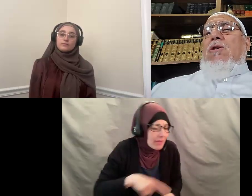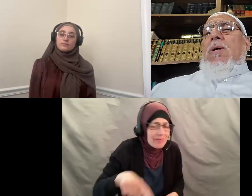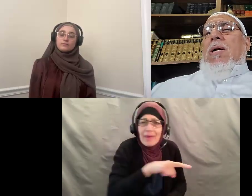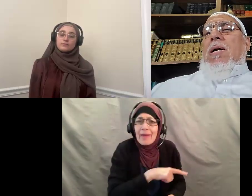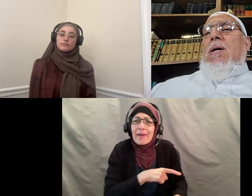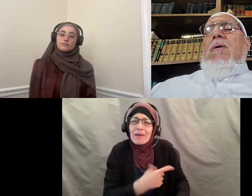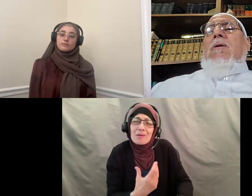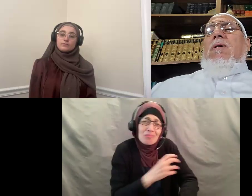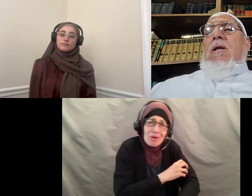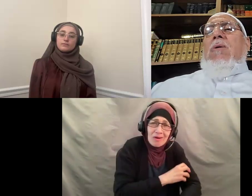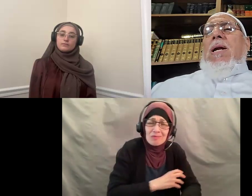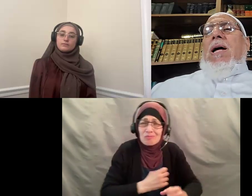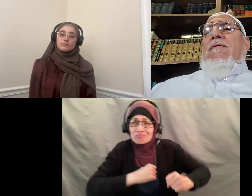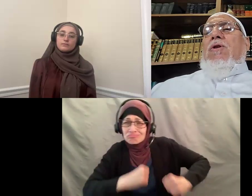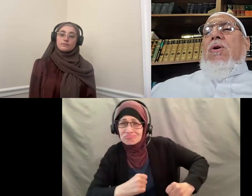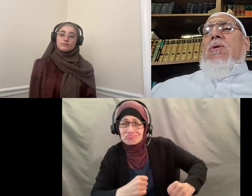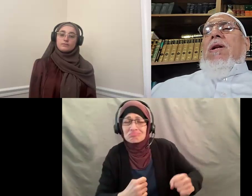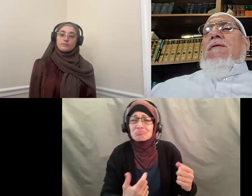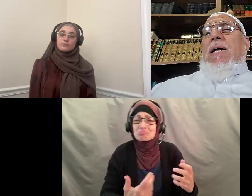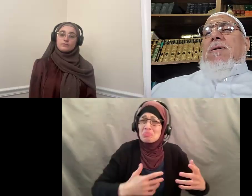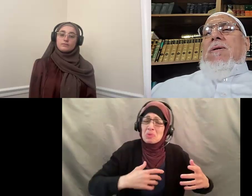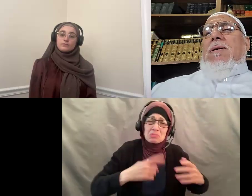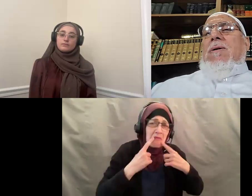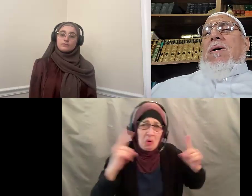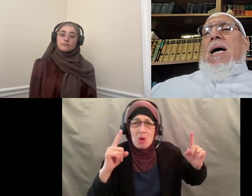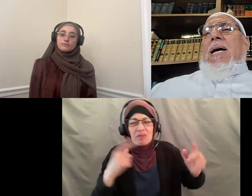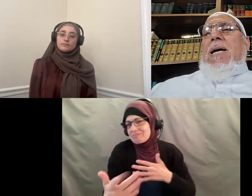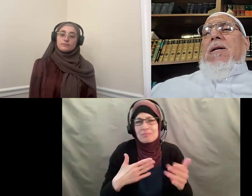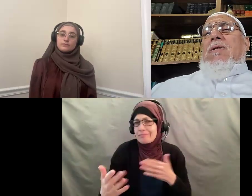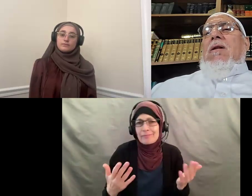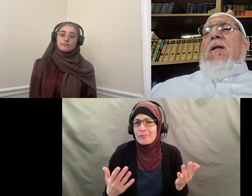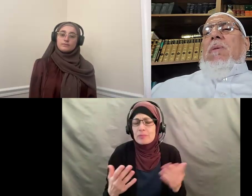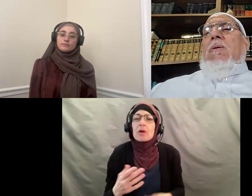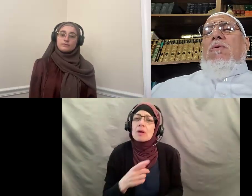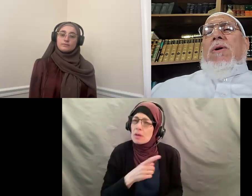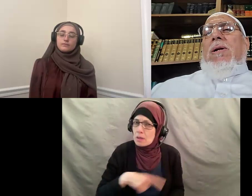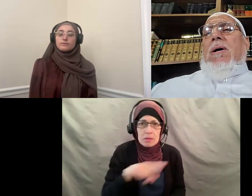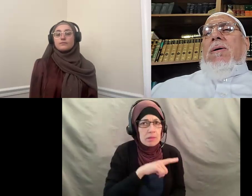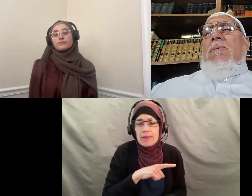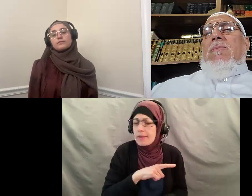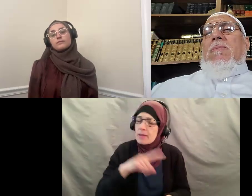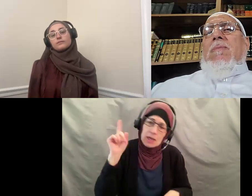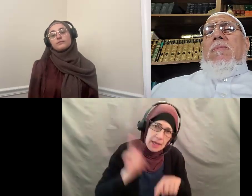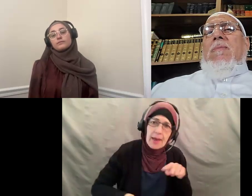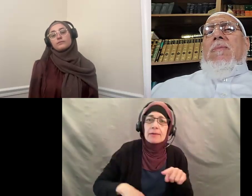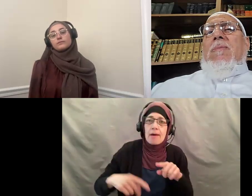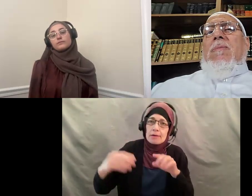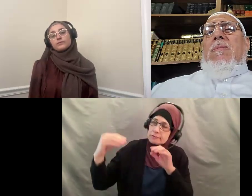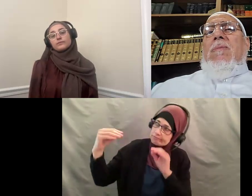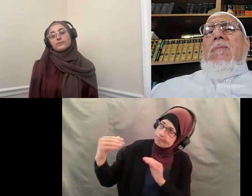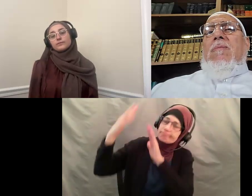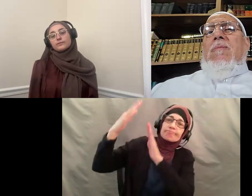against that community, they will have no defense against the power of Allah.